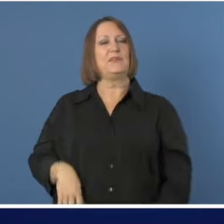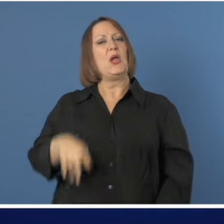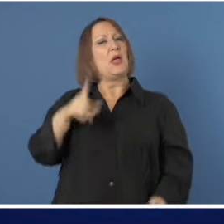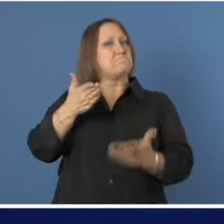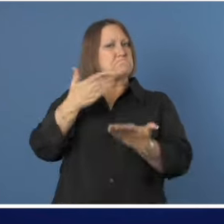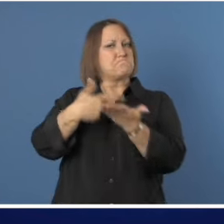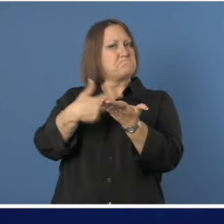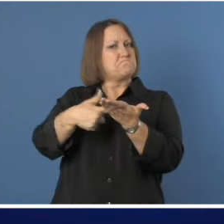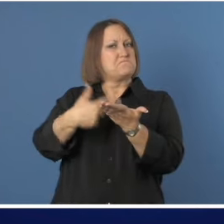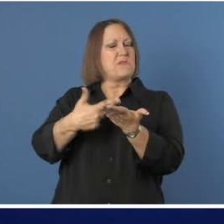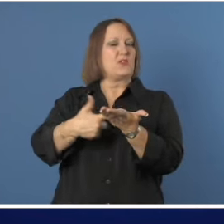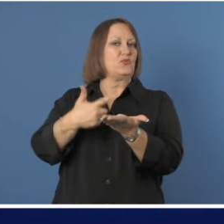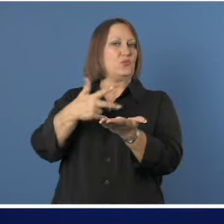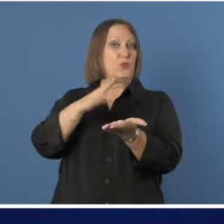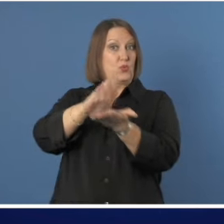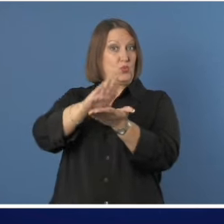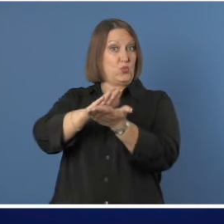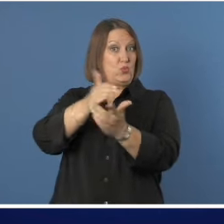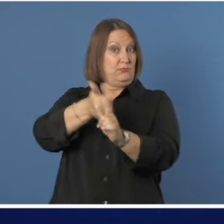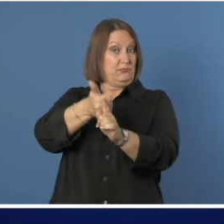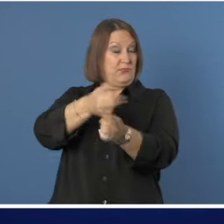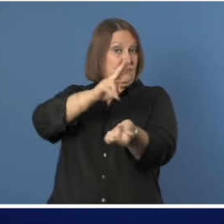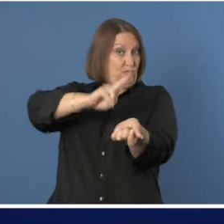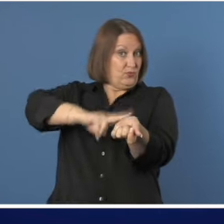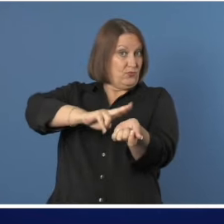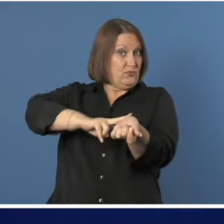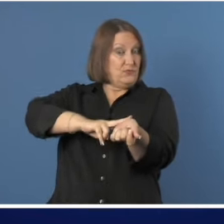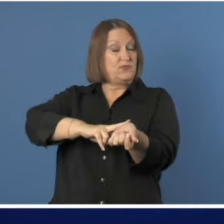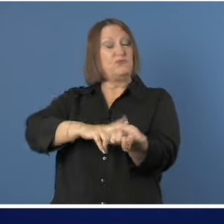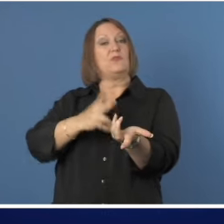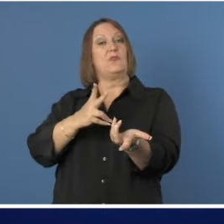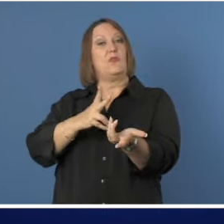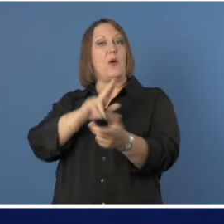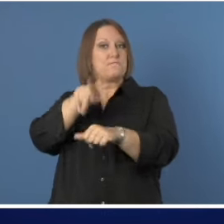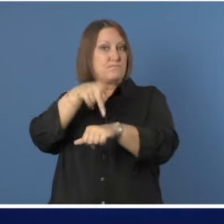Talk to the school nurse or health center staff.